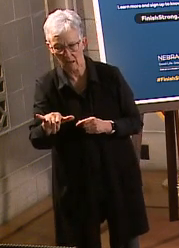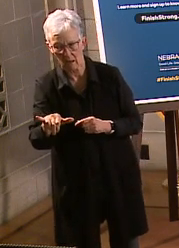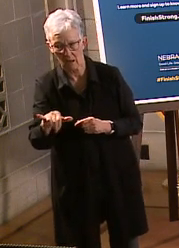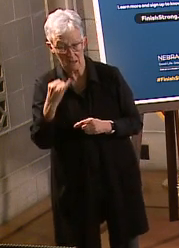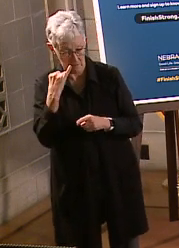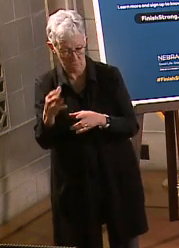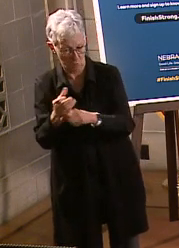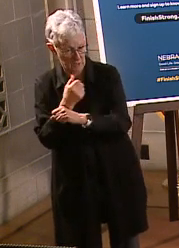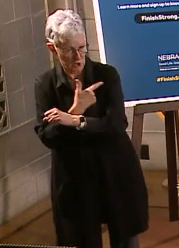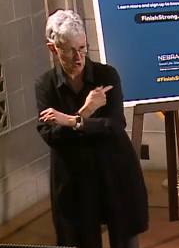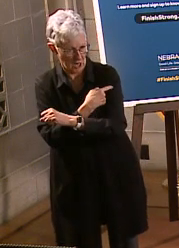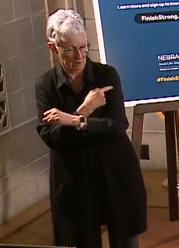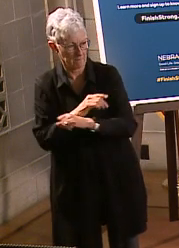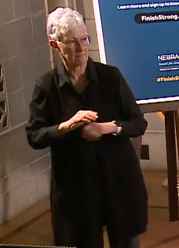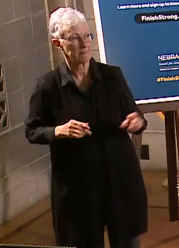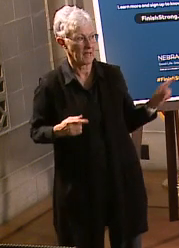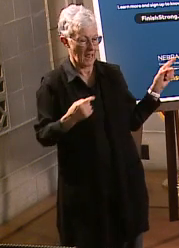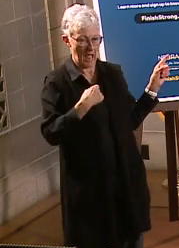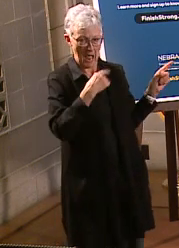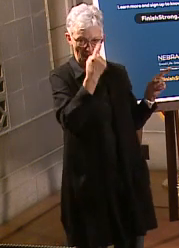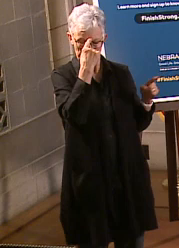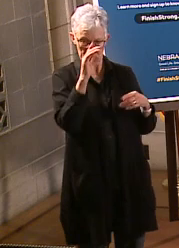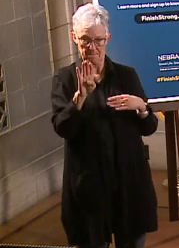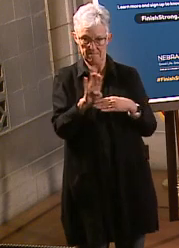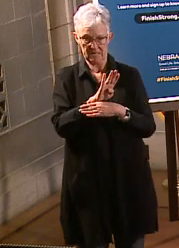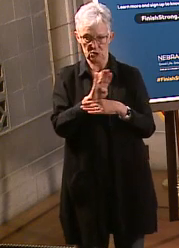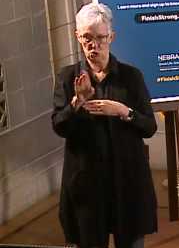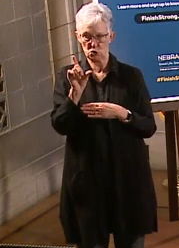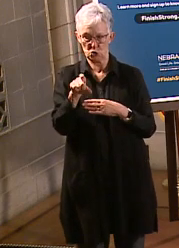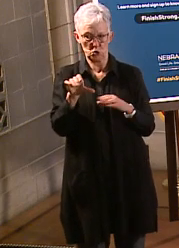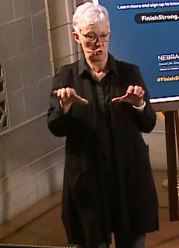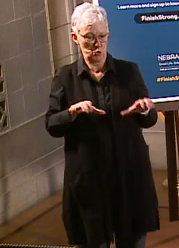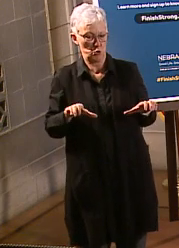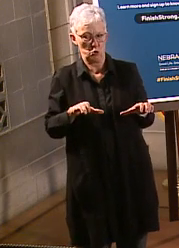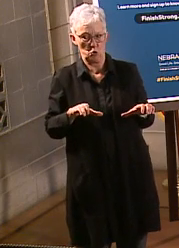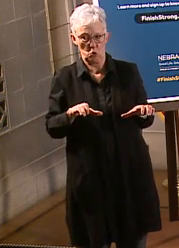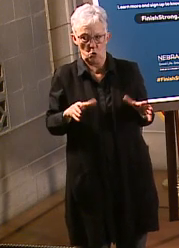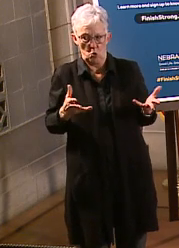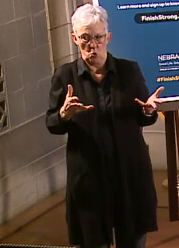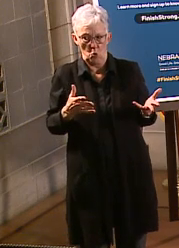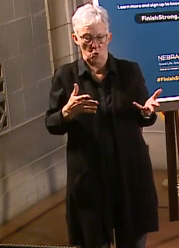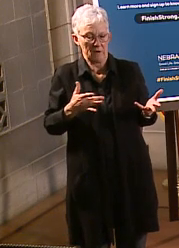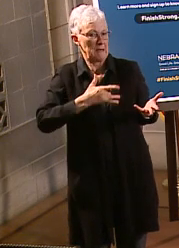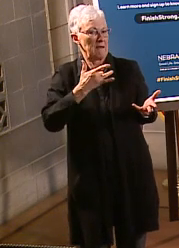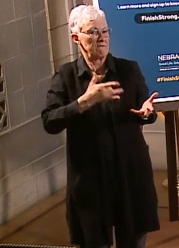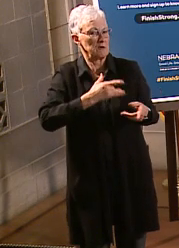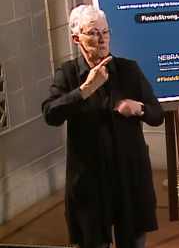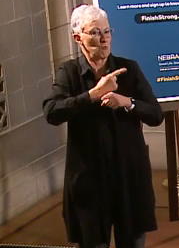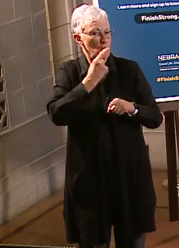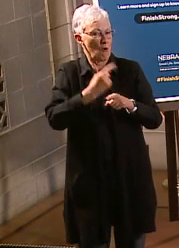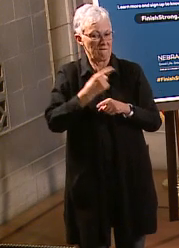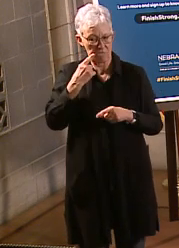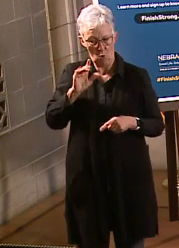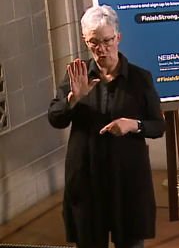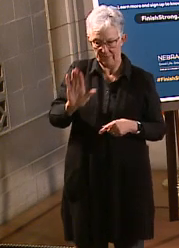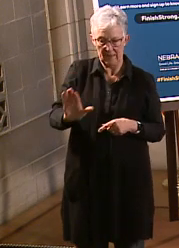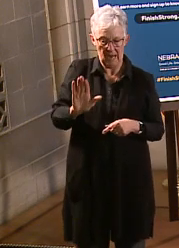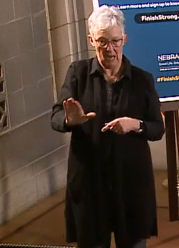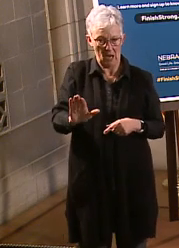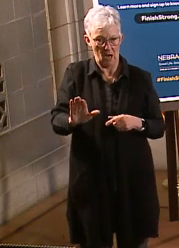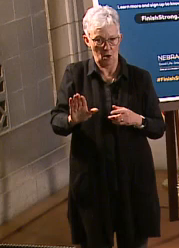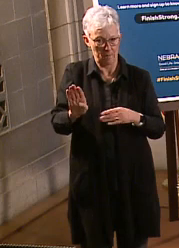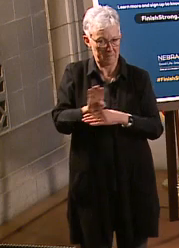businesses should take whatever steps they feel are right for their business. So in terms of offering sticks or